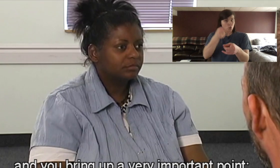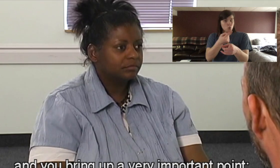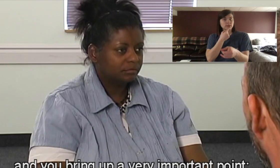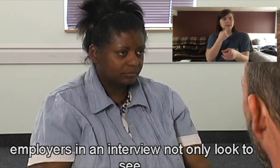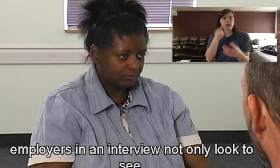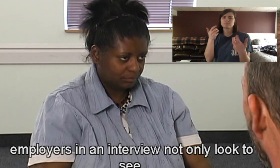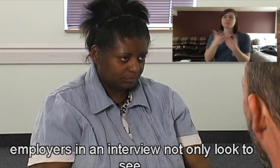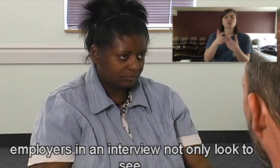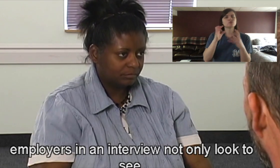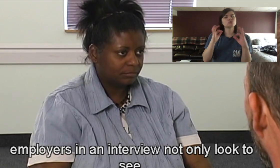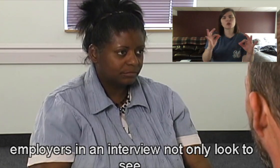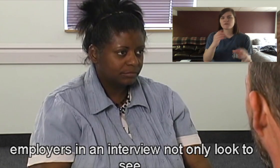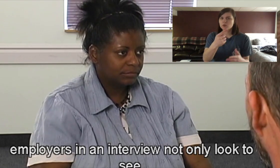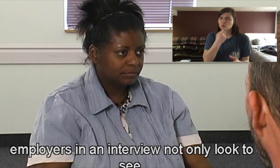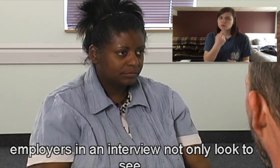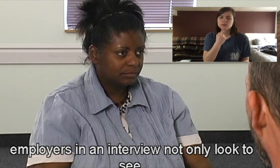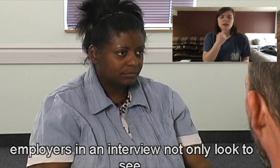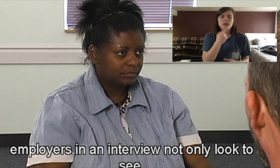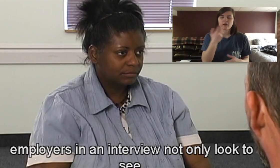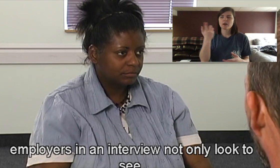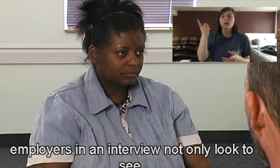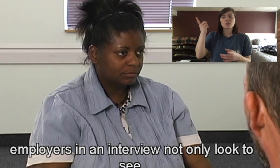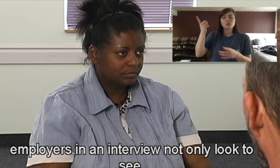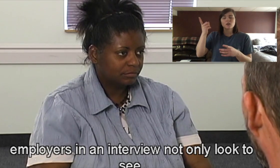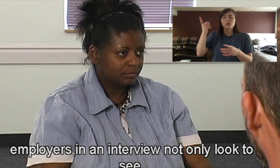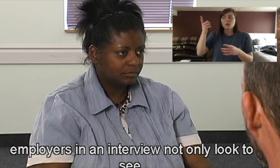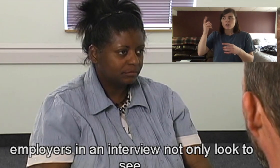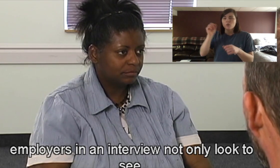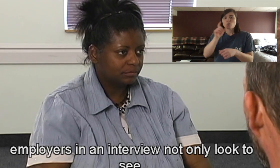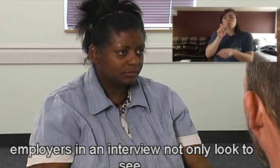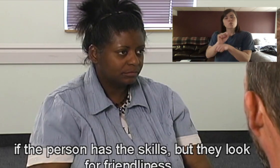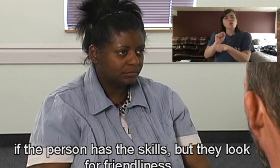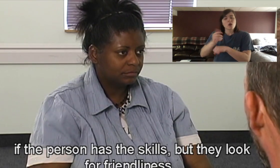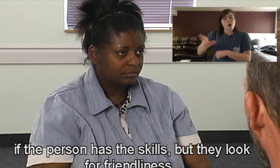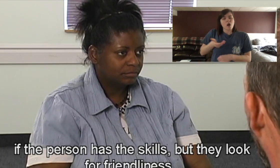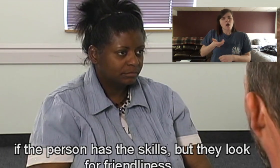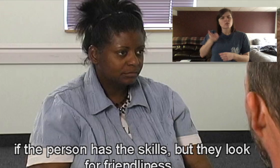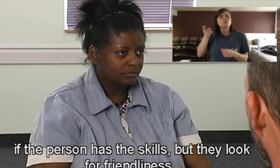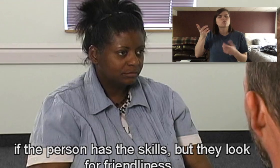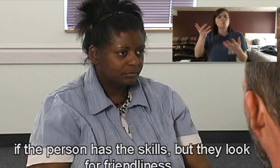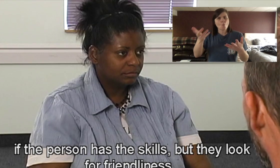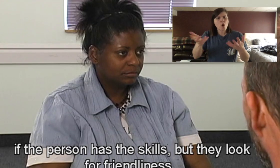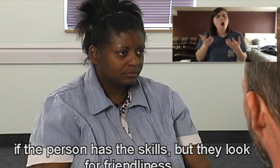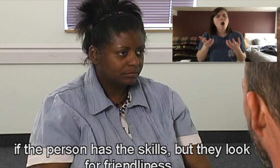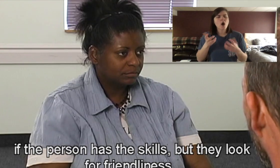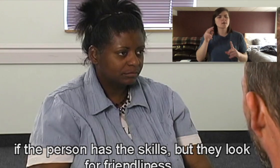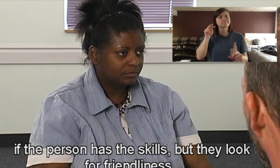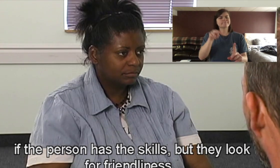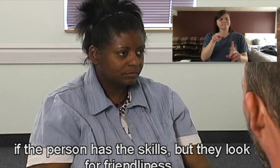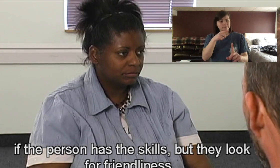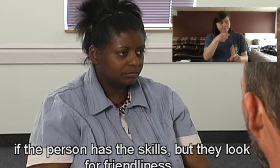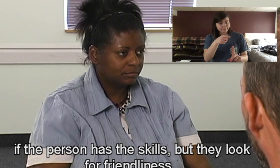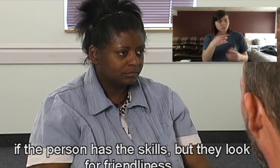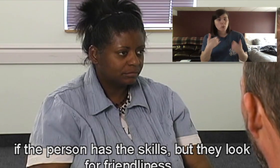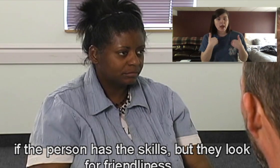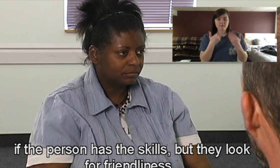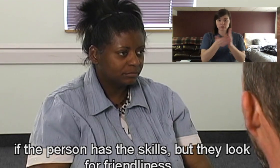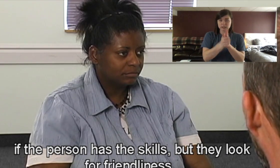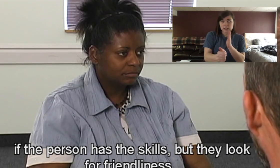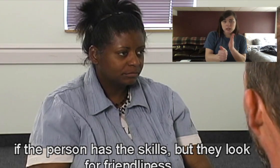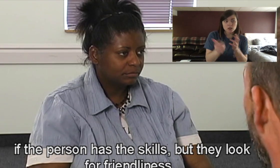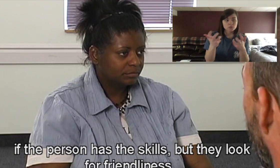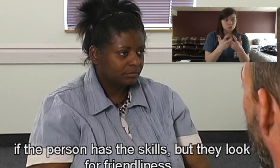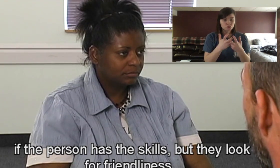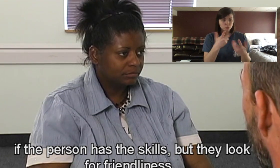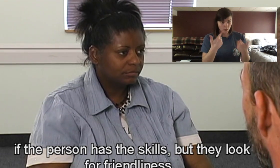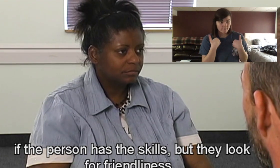point that employers in an interview not only look to see if the person has the